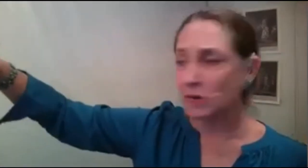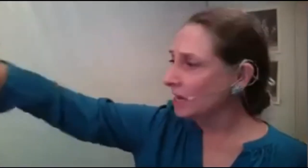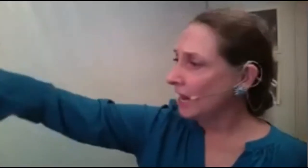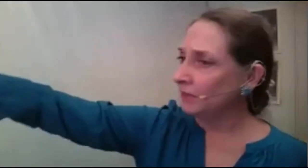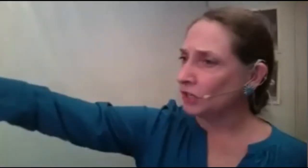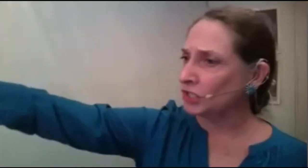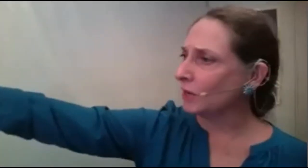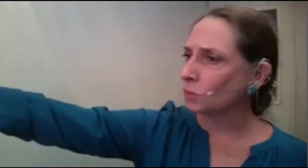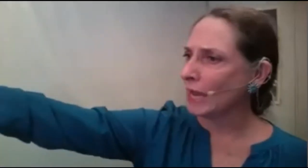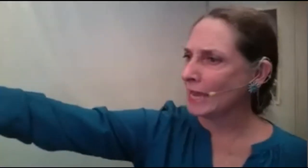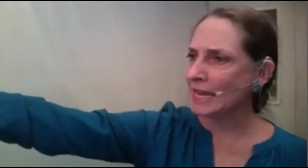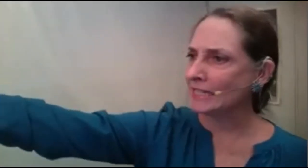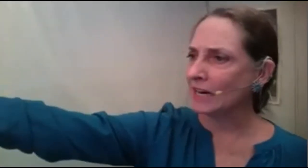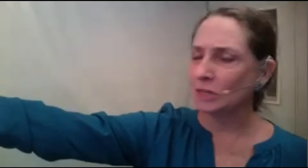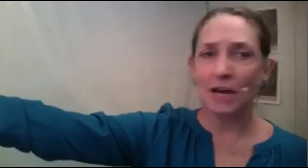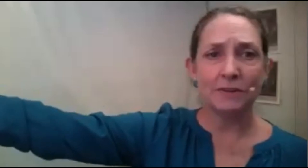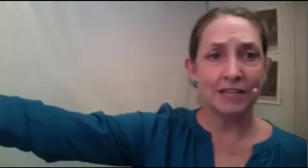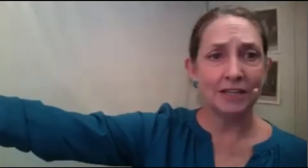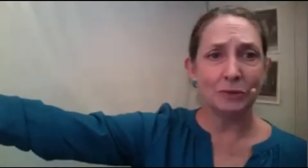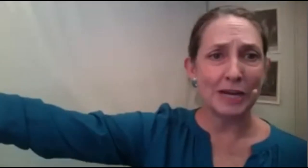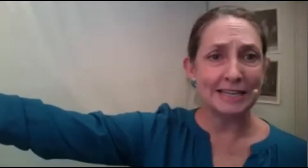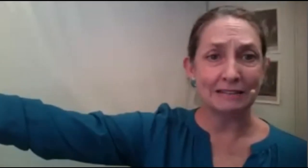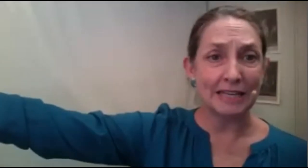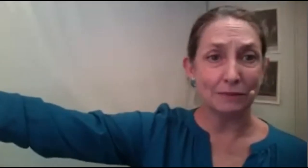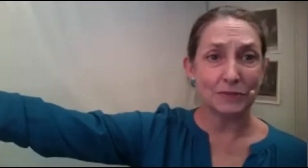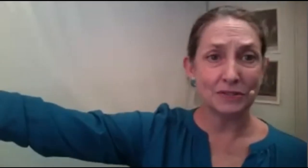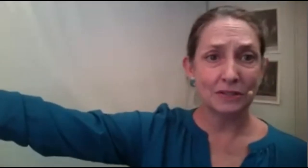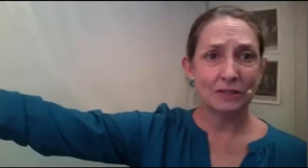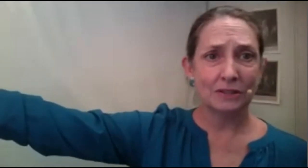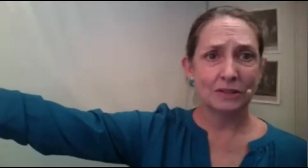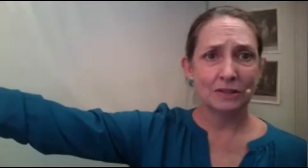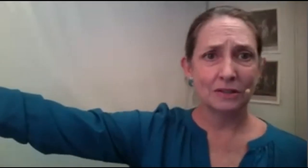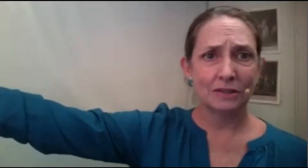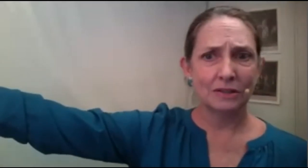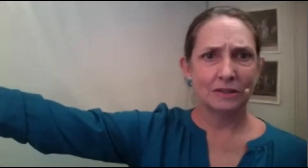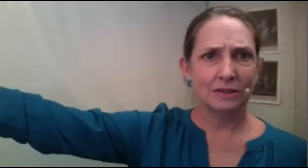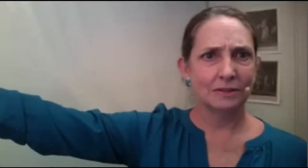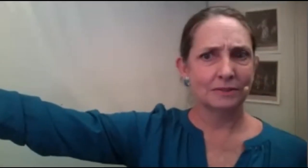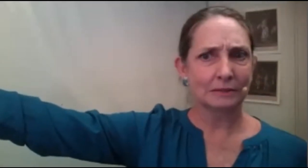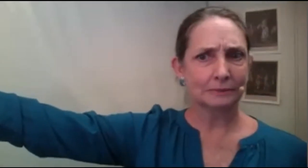window. And there she was, way down at the bottom of the hill, raking leaves.